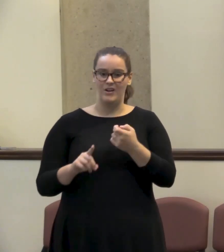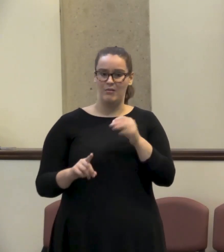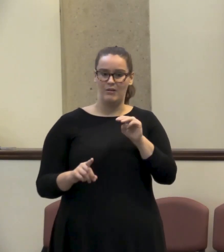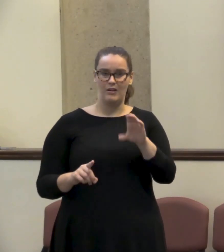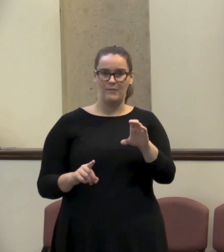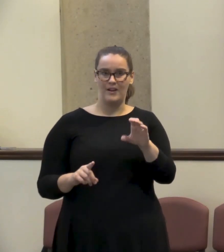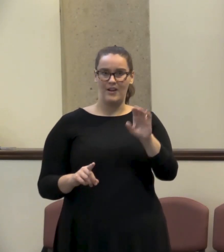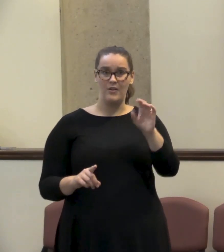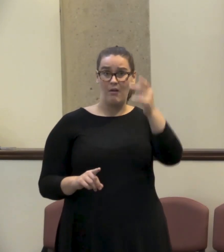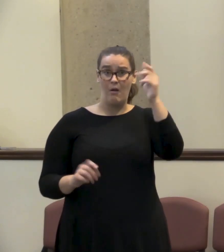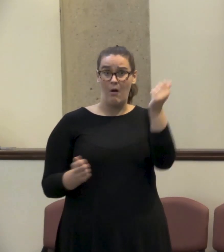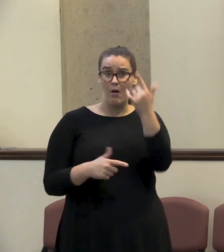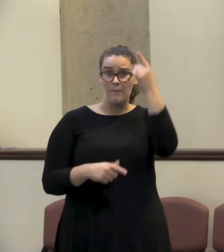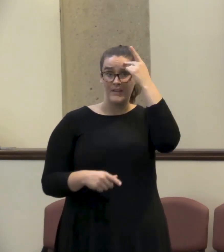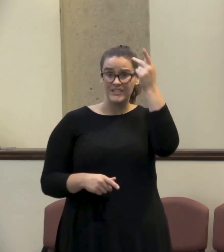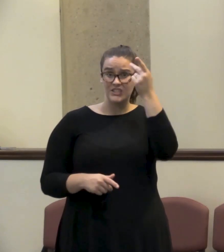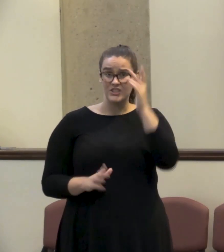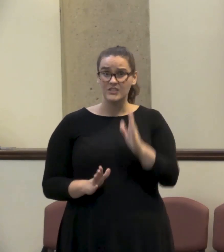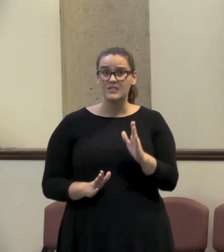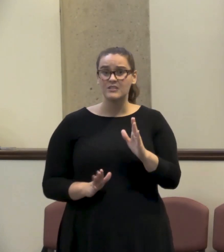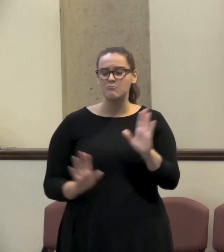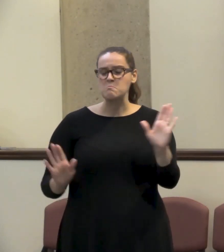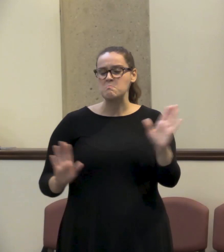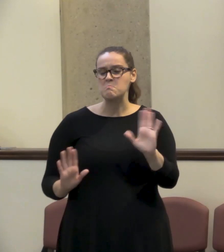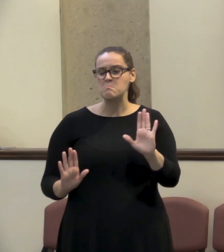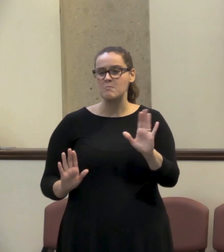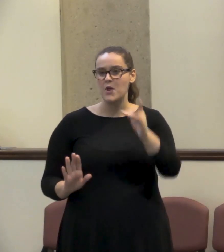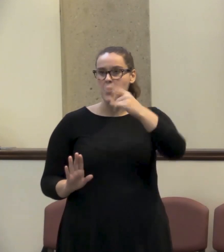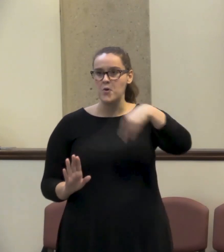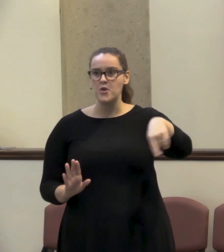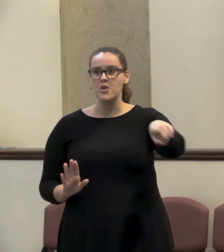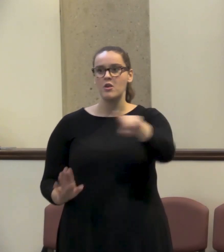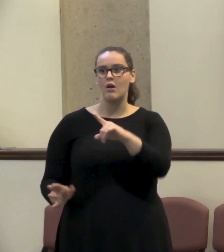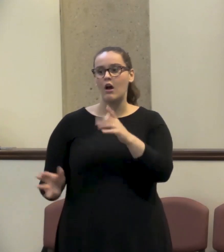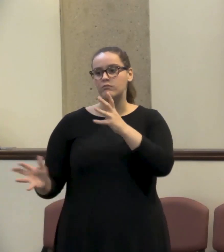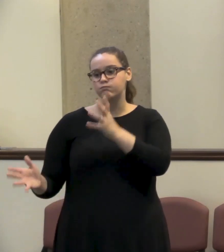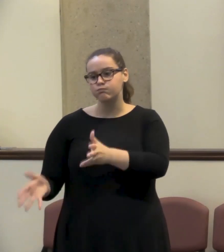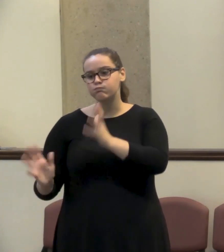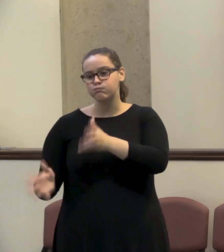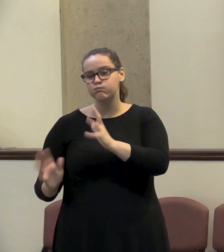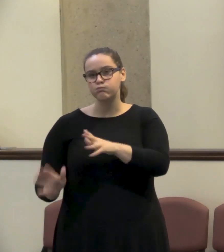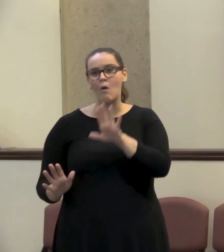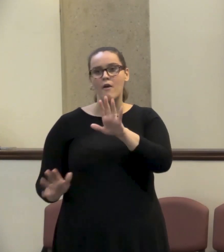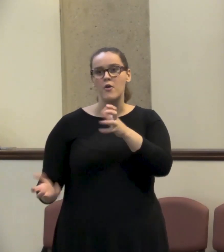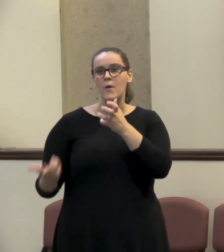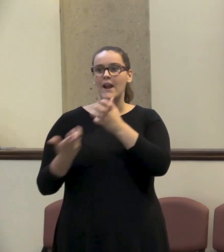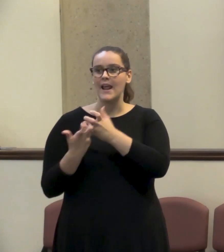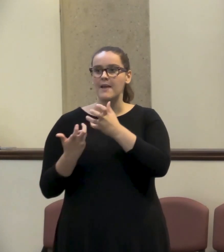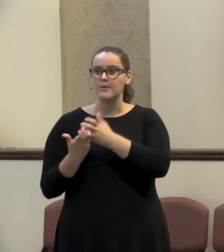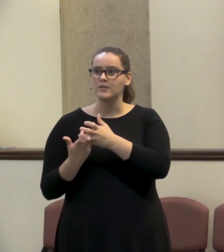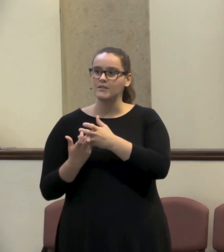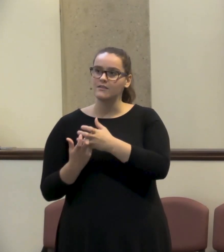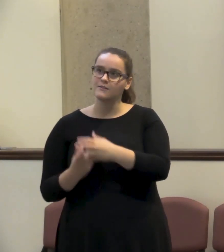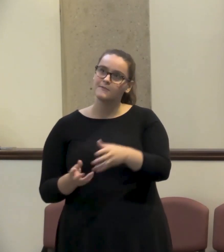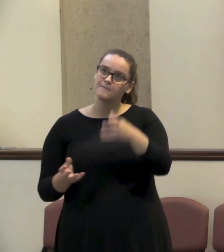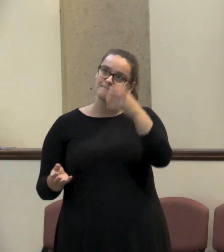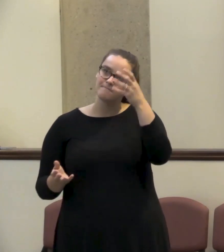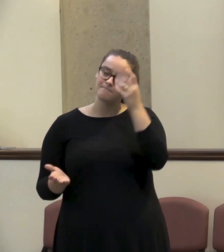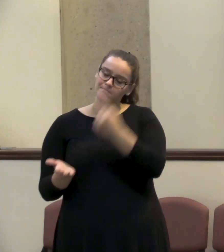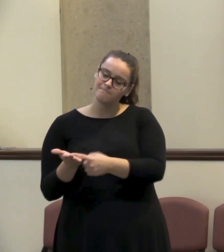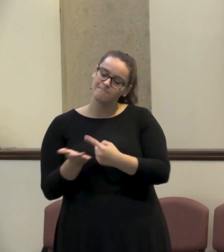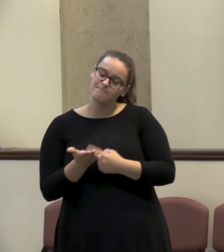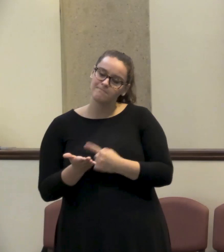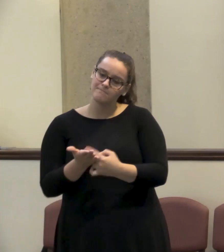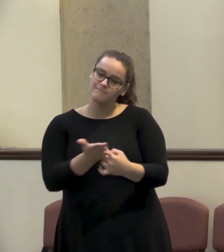mobilization. Mobilization is you and the community talking to your neighbors and getting them used to the idea that the changes we need to make